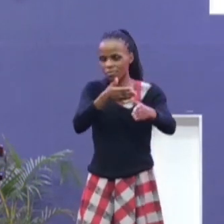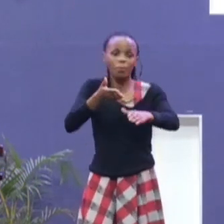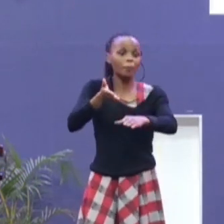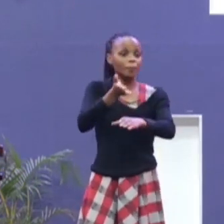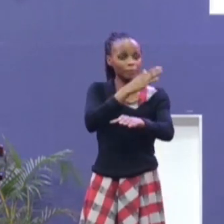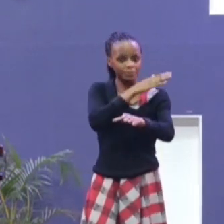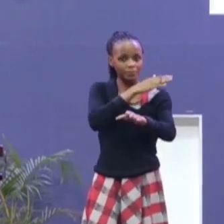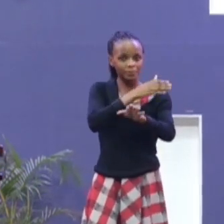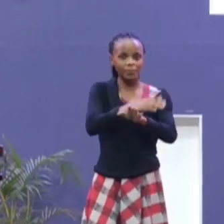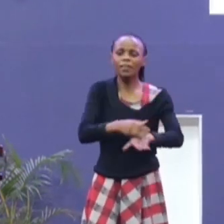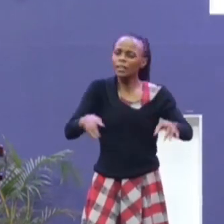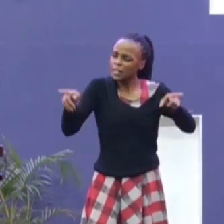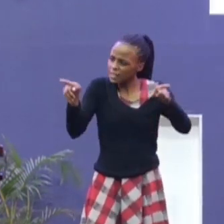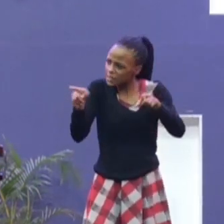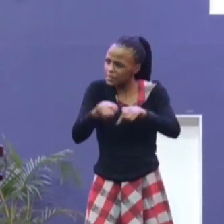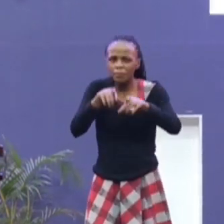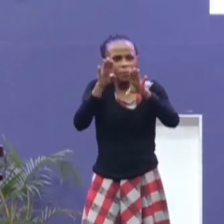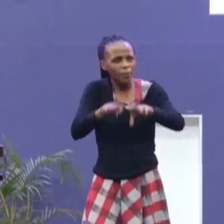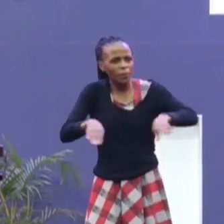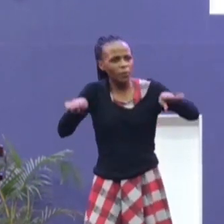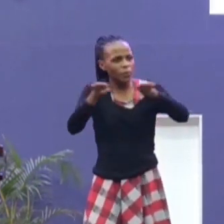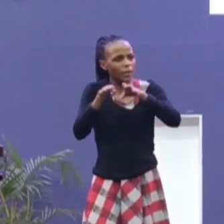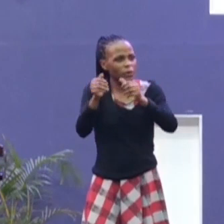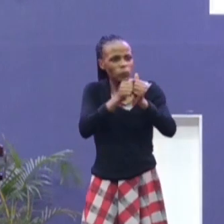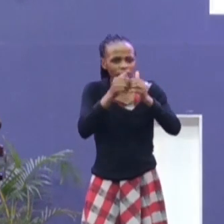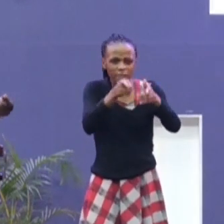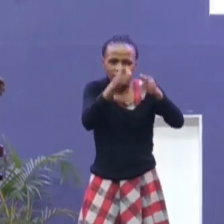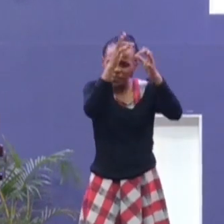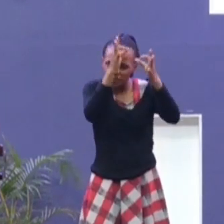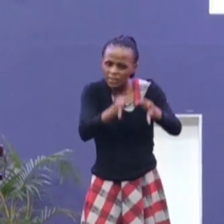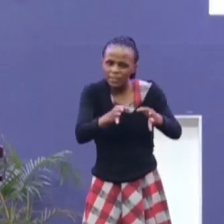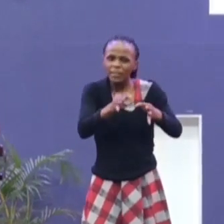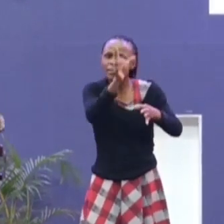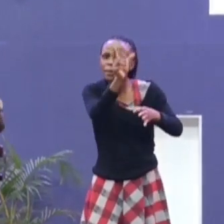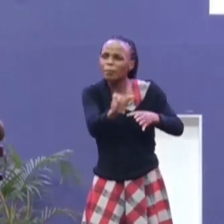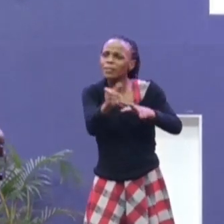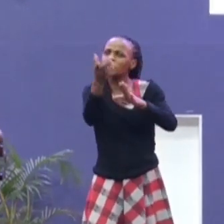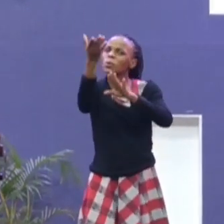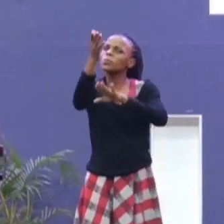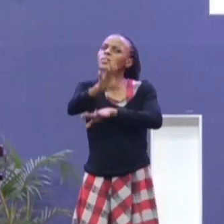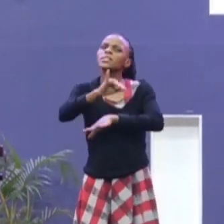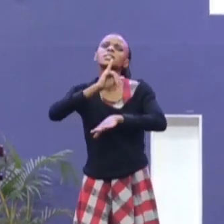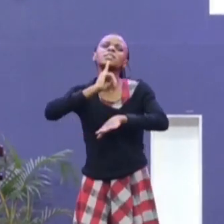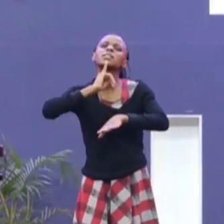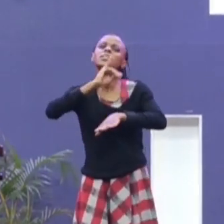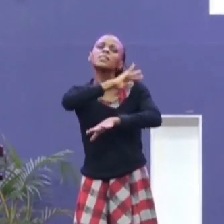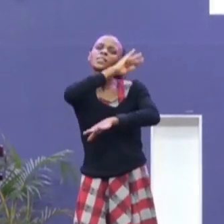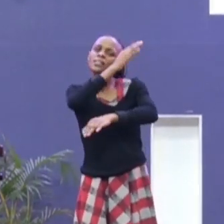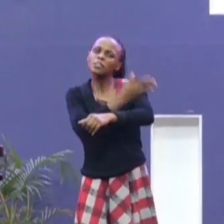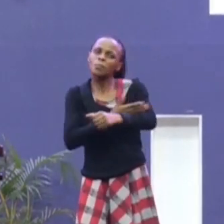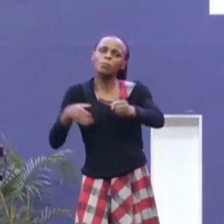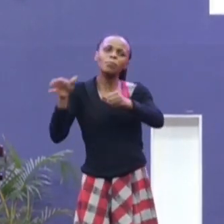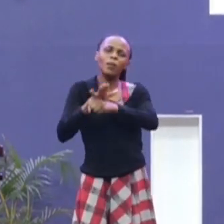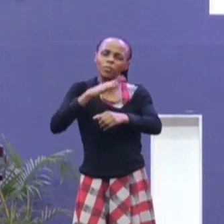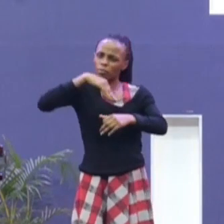conforming. Obadde okkiriziganya n'ekintu kino nti omufu w'amaanyi okusinga omulamu. You've